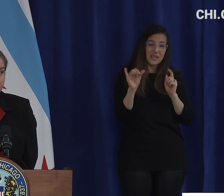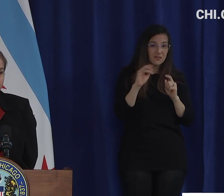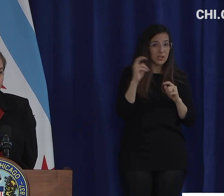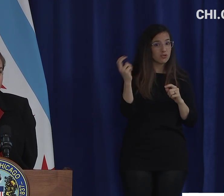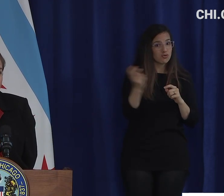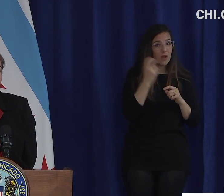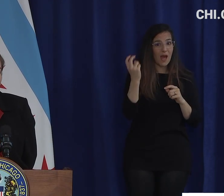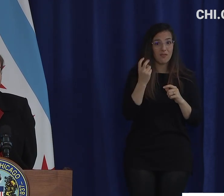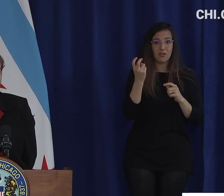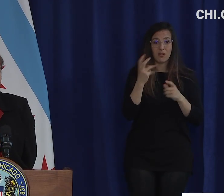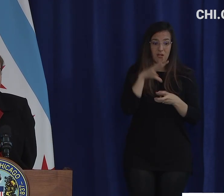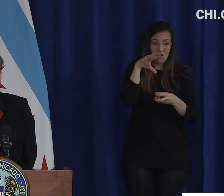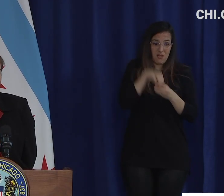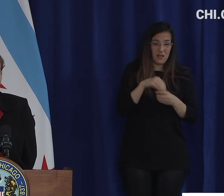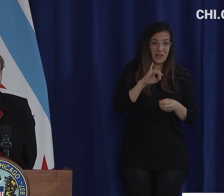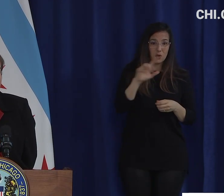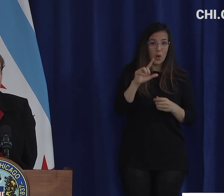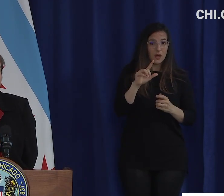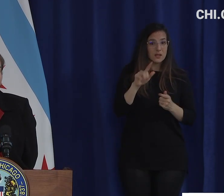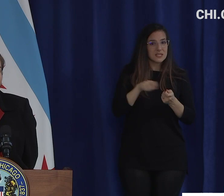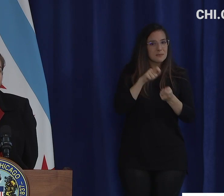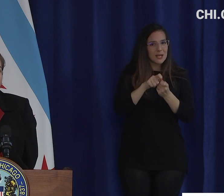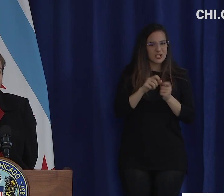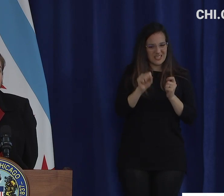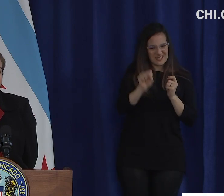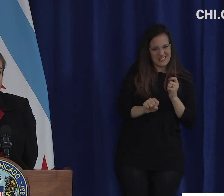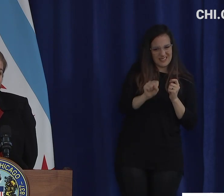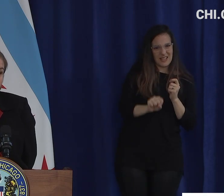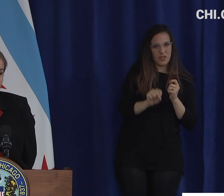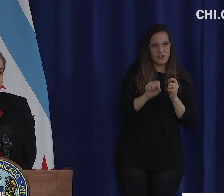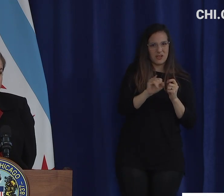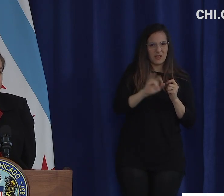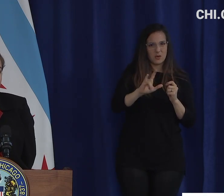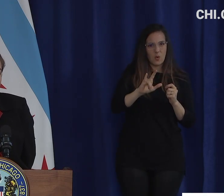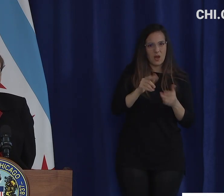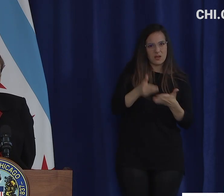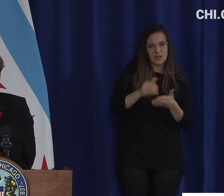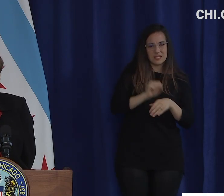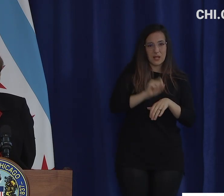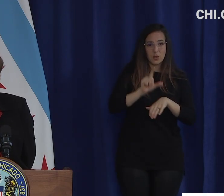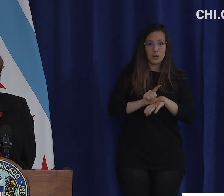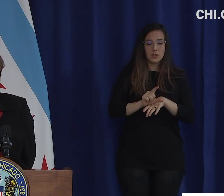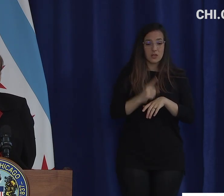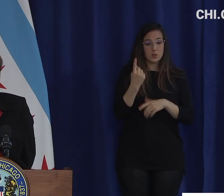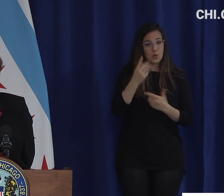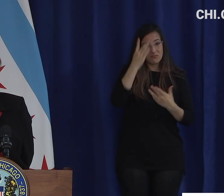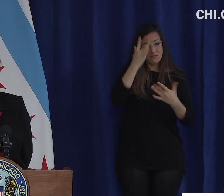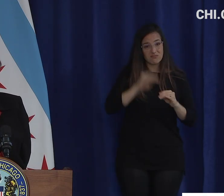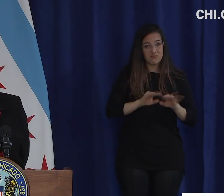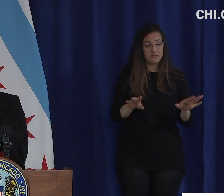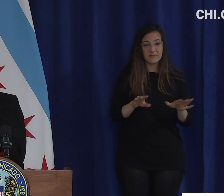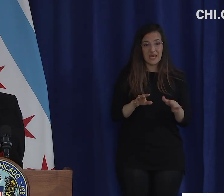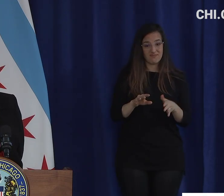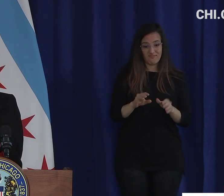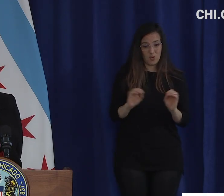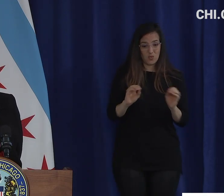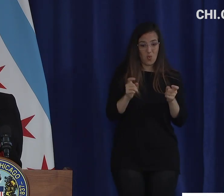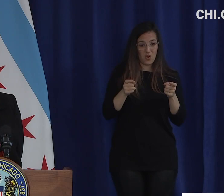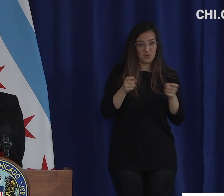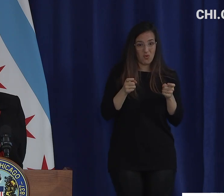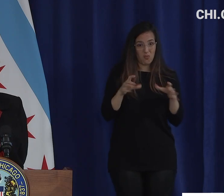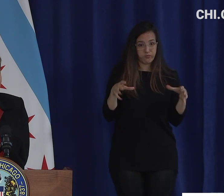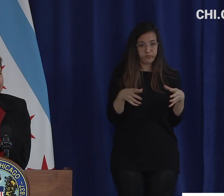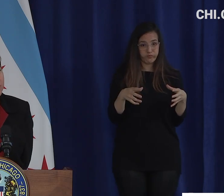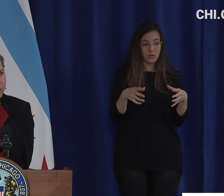and particularly in Region 4 down by St. Louis, there is an outbreak that is not in particularly good control. So I don't expect a quarantine